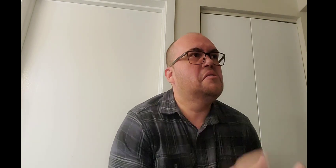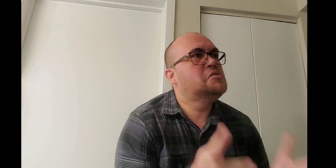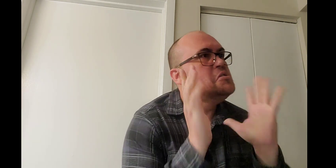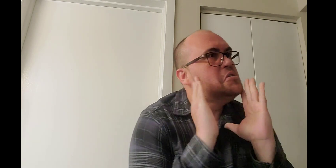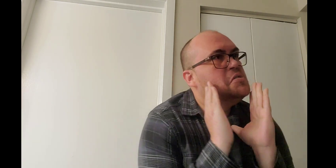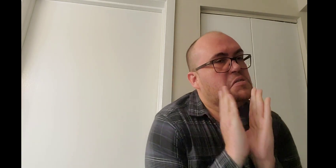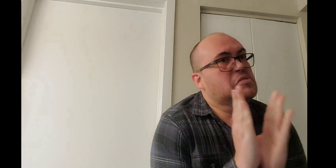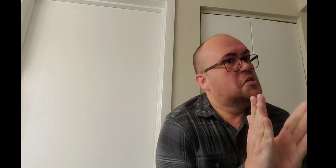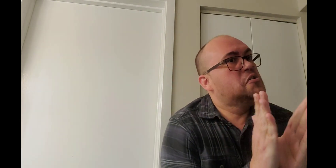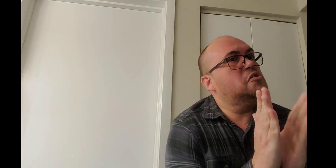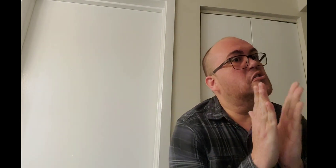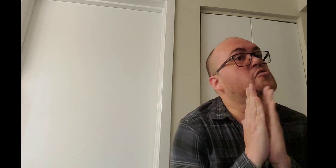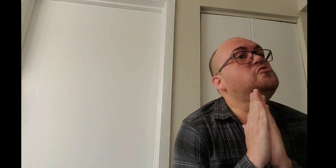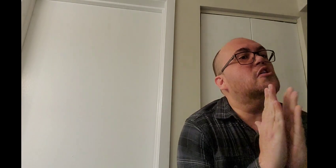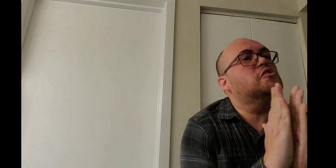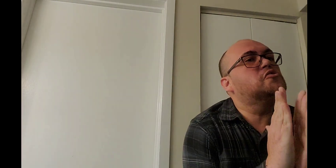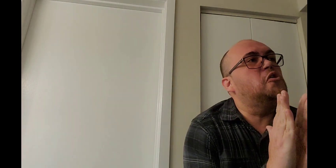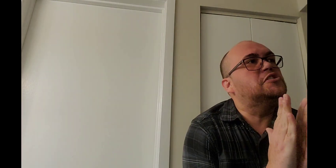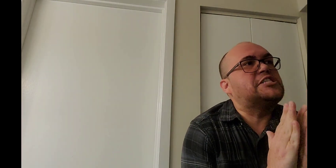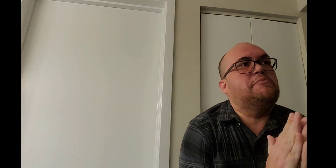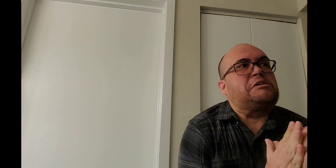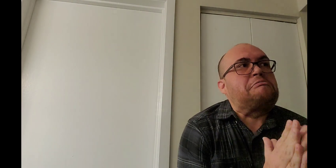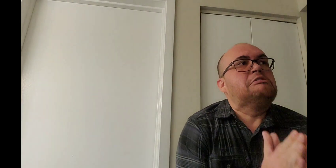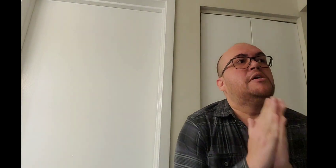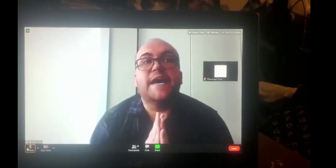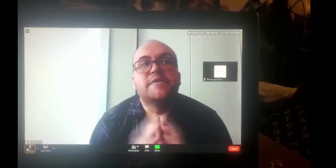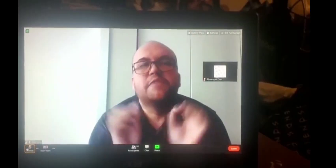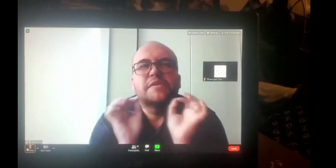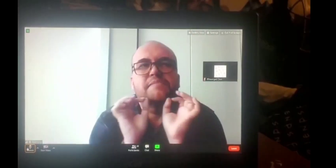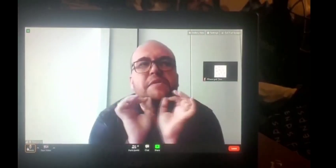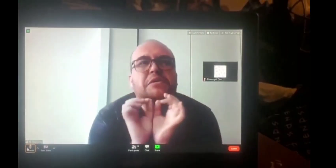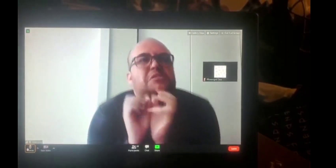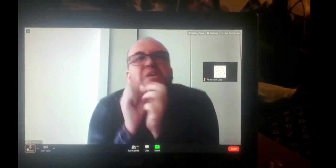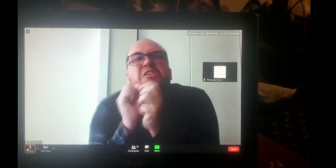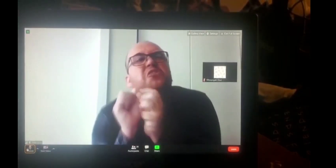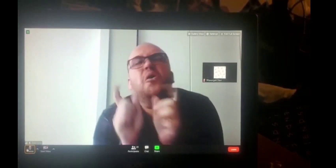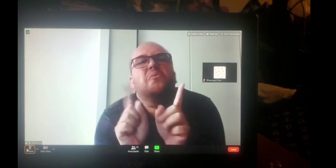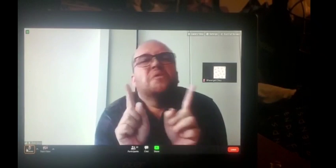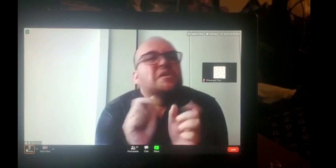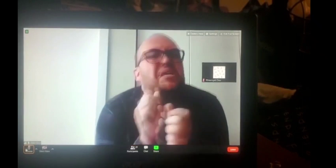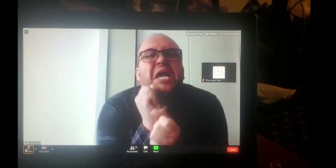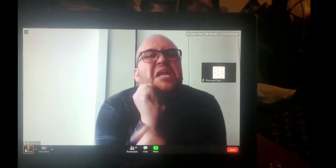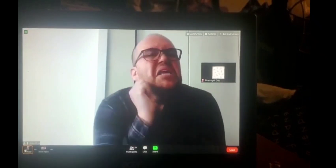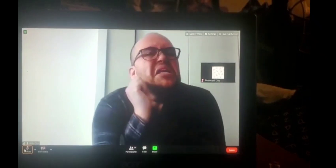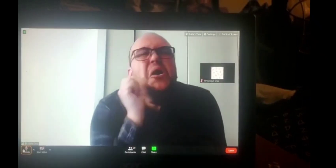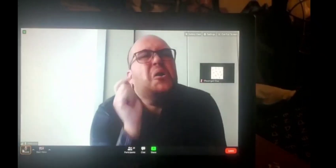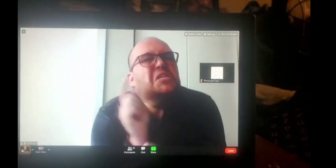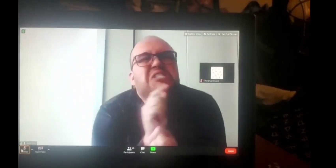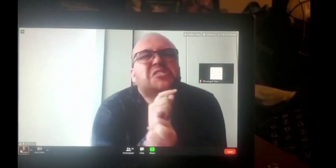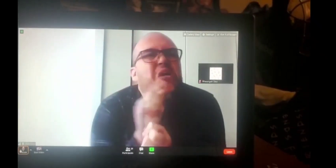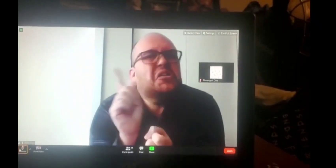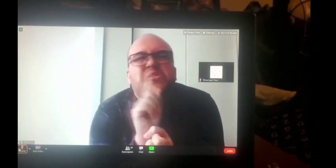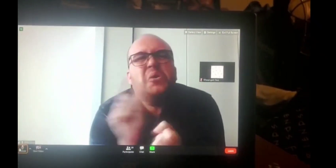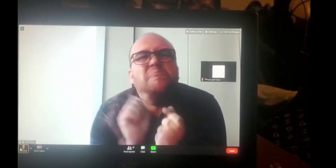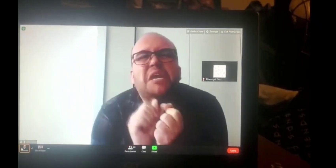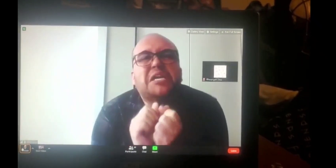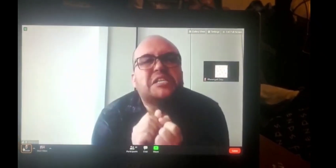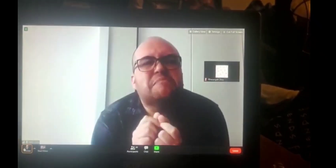you you are going to understand me yeah because no getting all is not so amazing